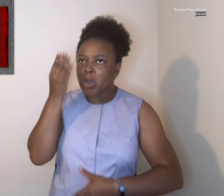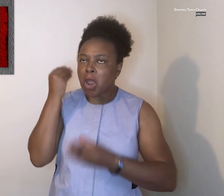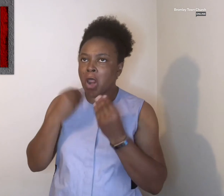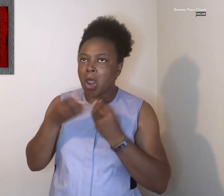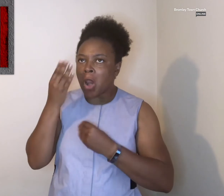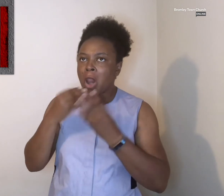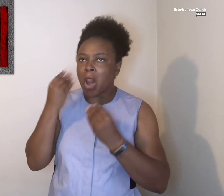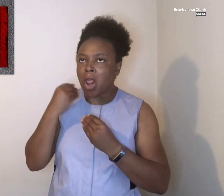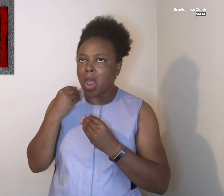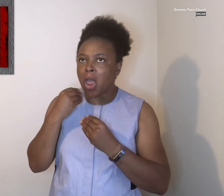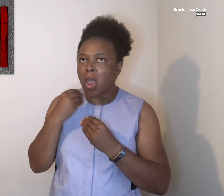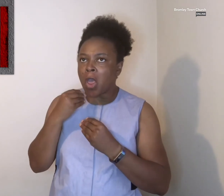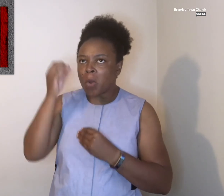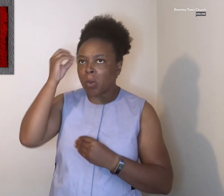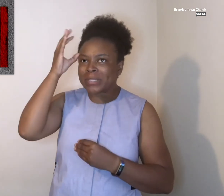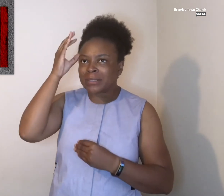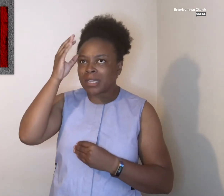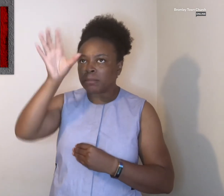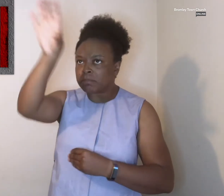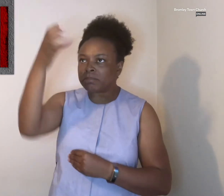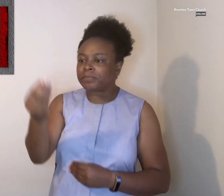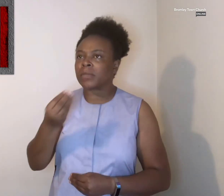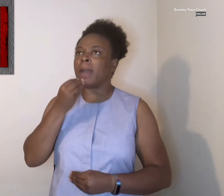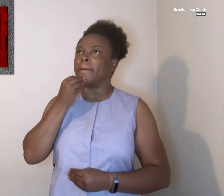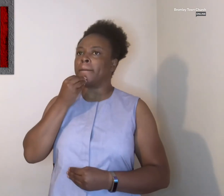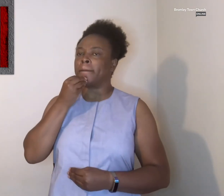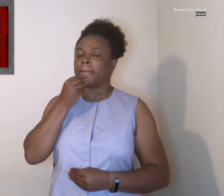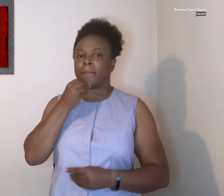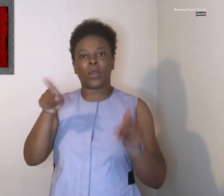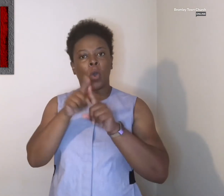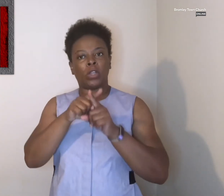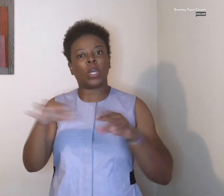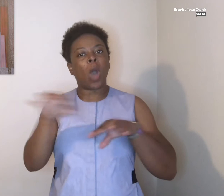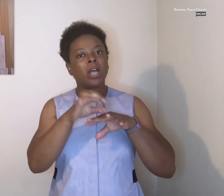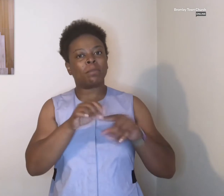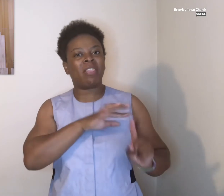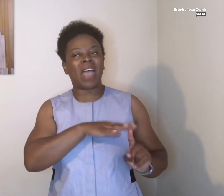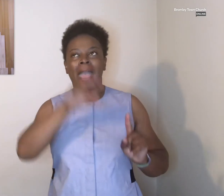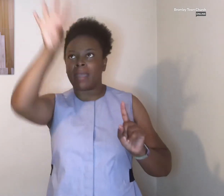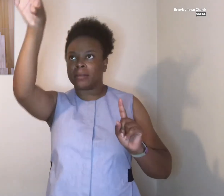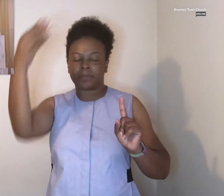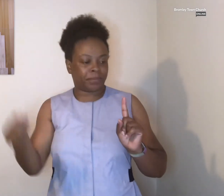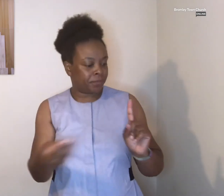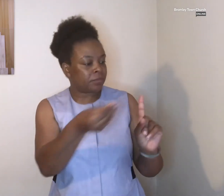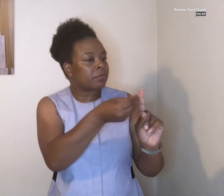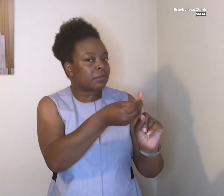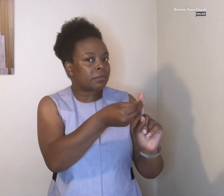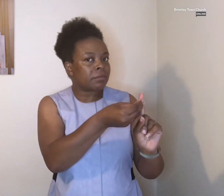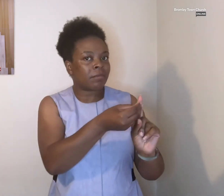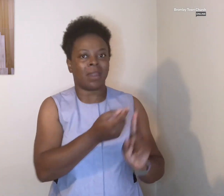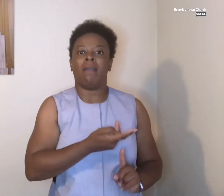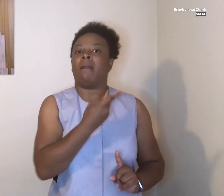some and ate it. She also gave some to her husband who was with her, and he ate it." Now, of course, at this point, they